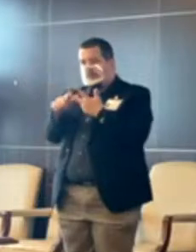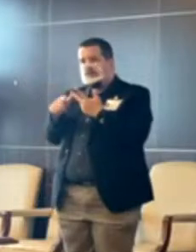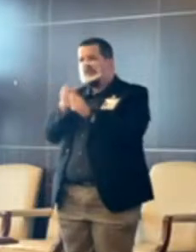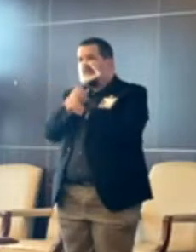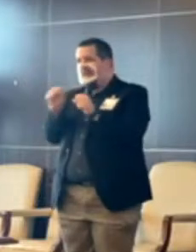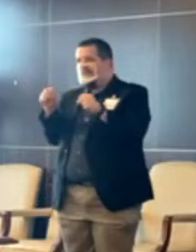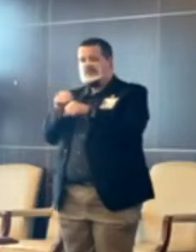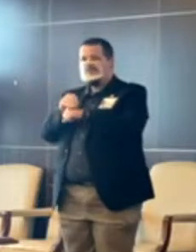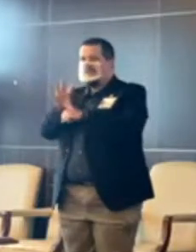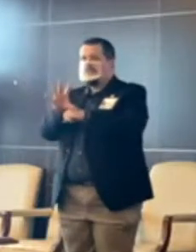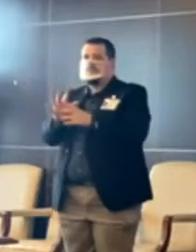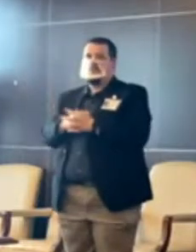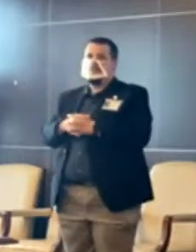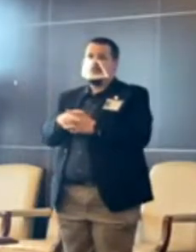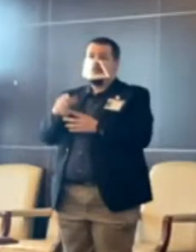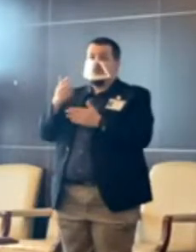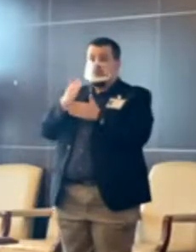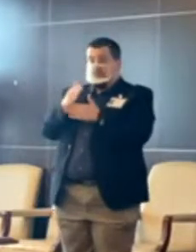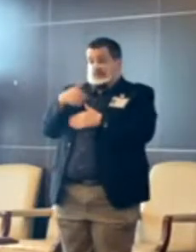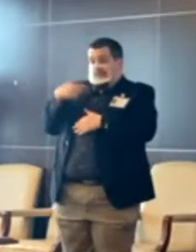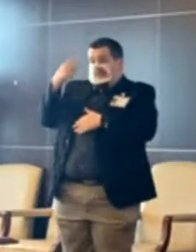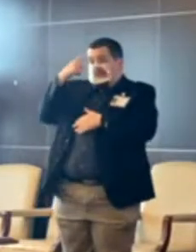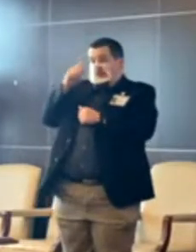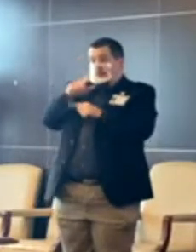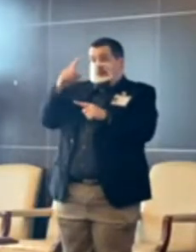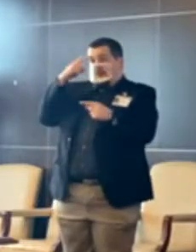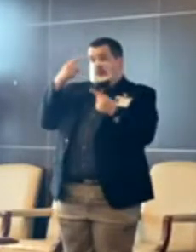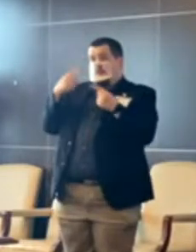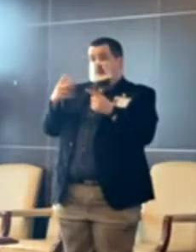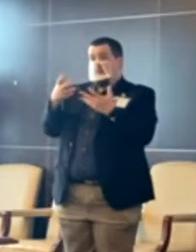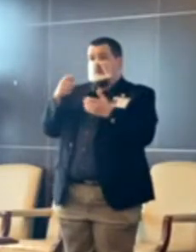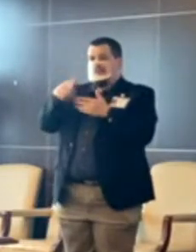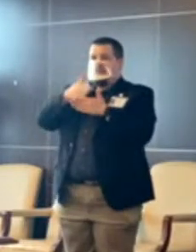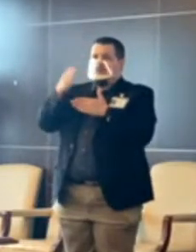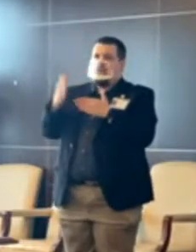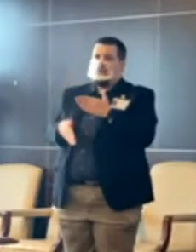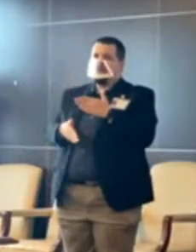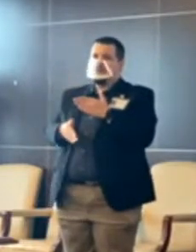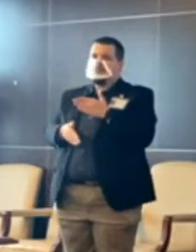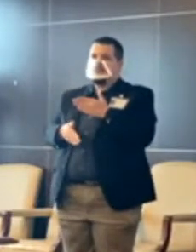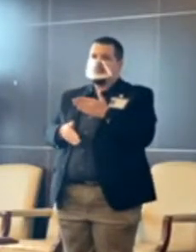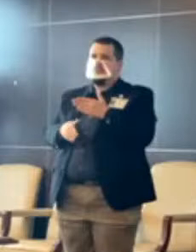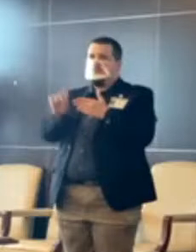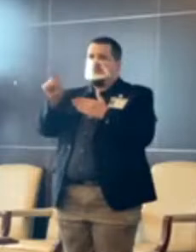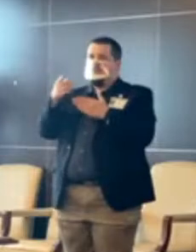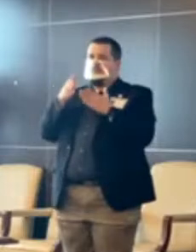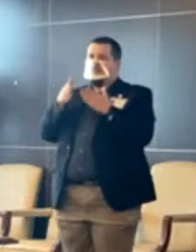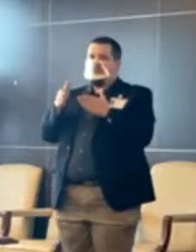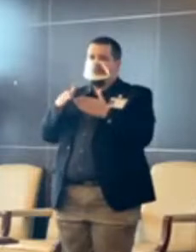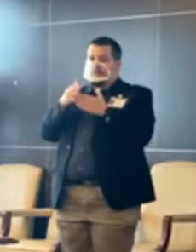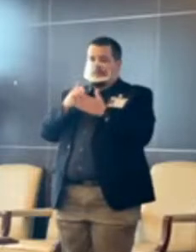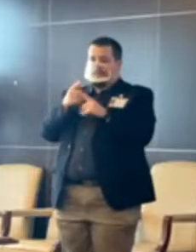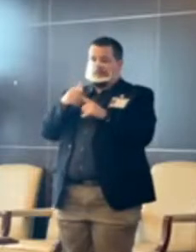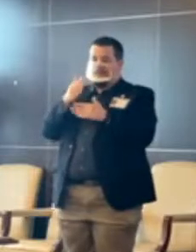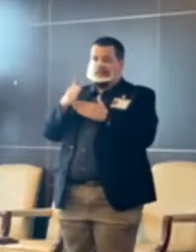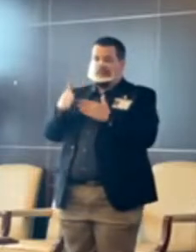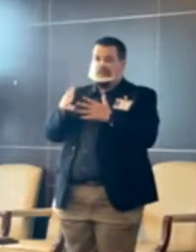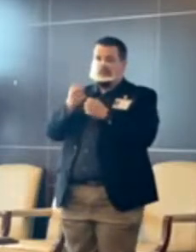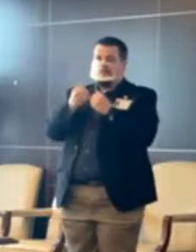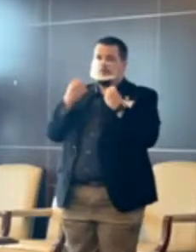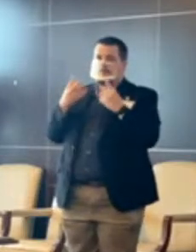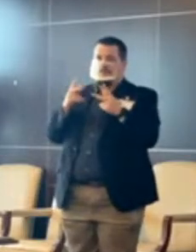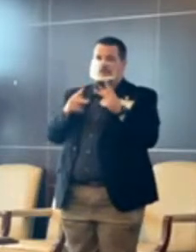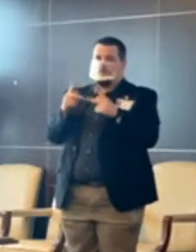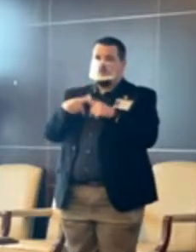effective. As we've shared, I think we can all agree that we want this to end. The only way to get this to end is to get as many